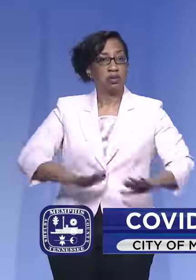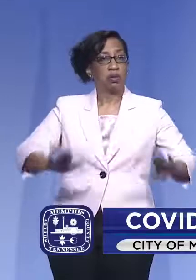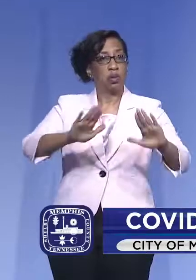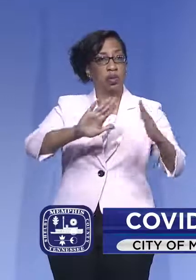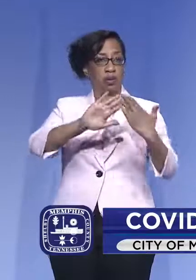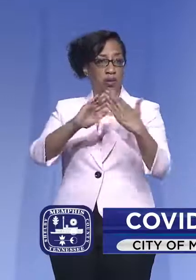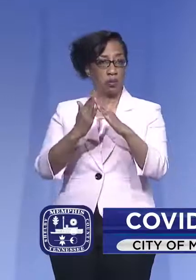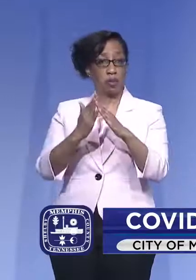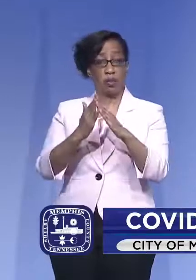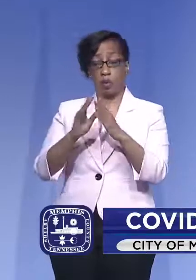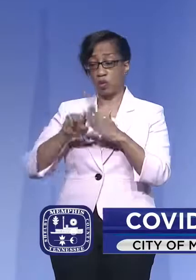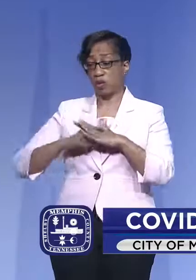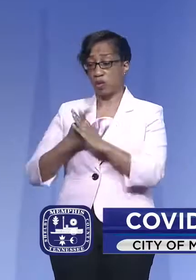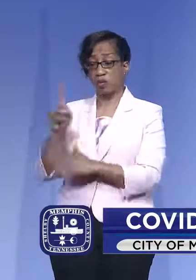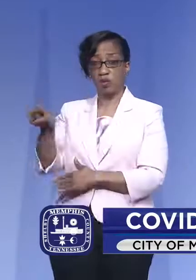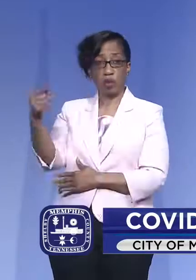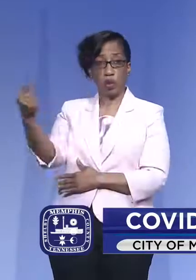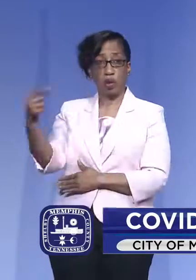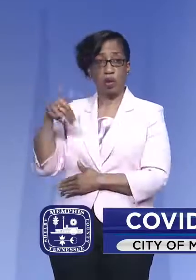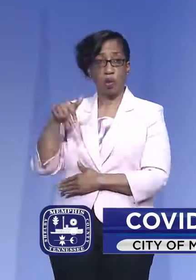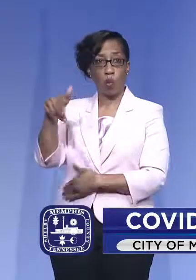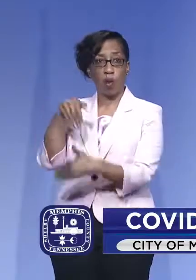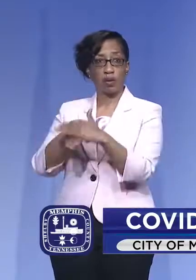just starting with the one walk-in site.